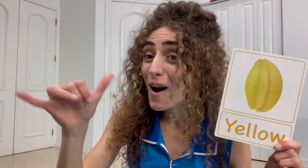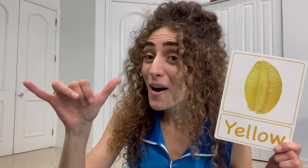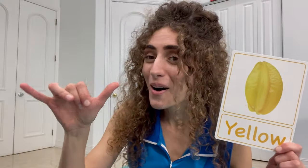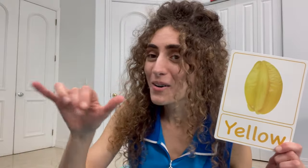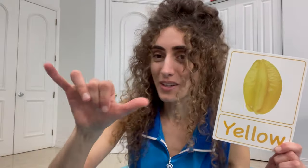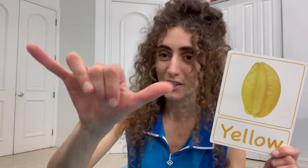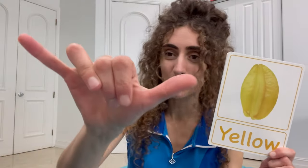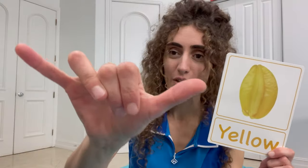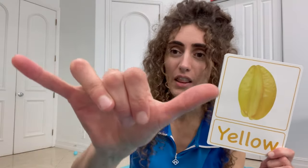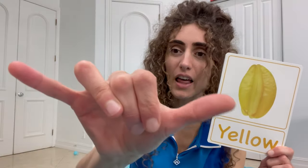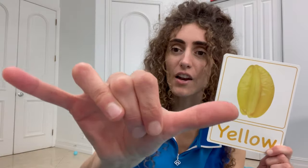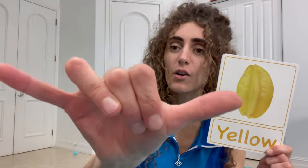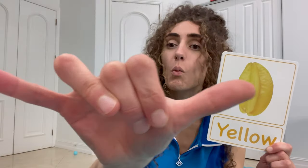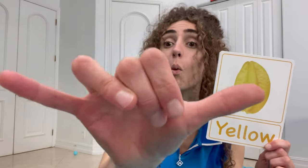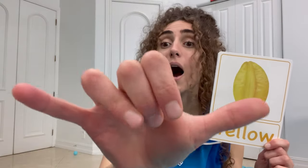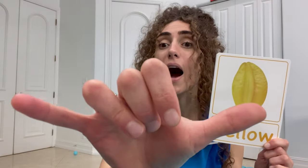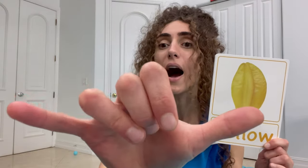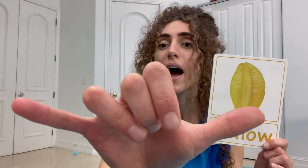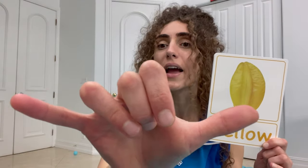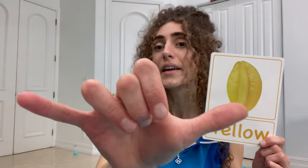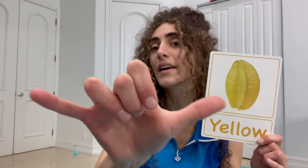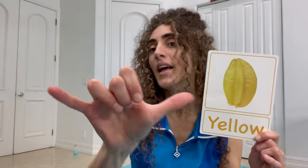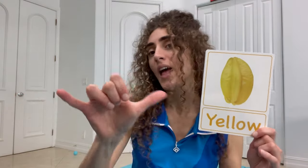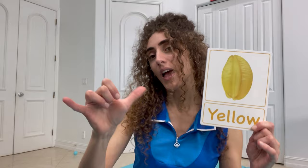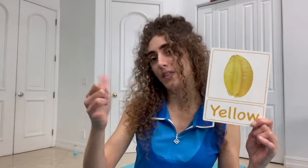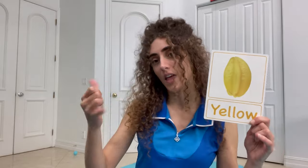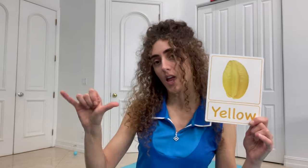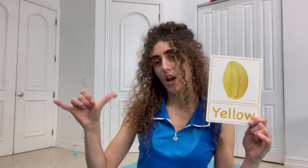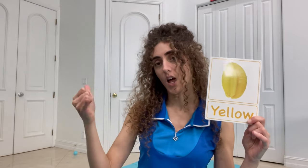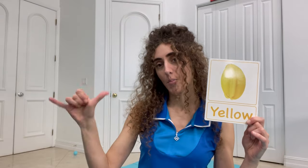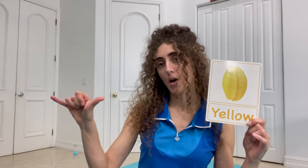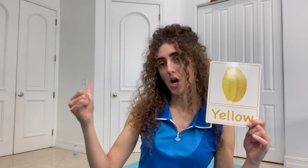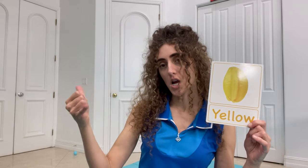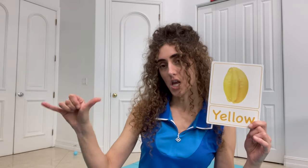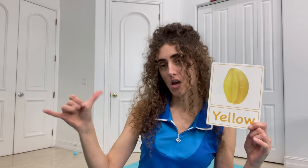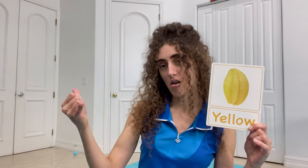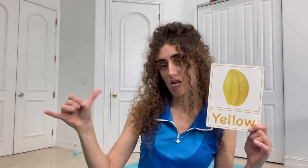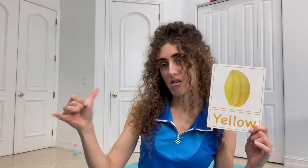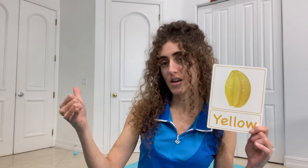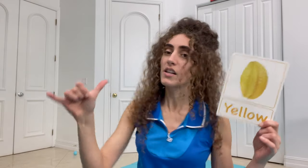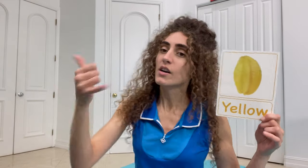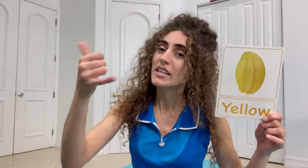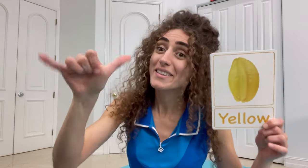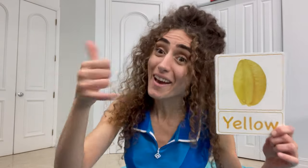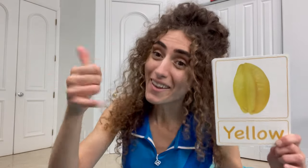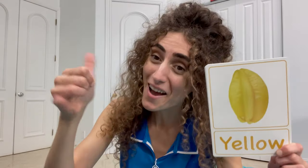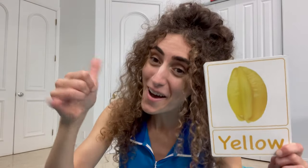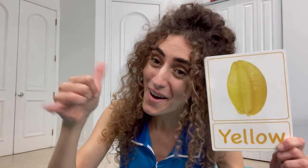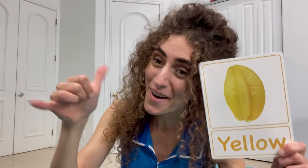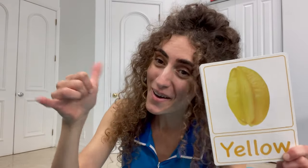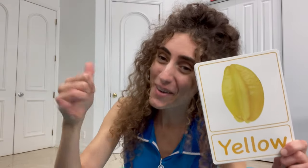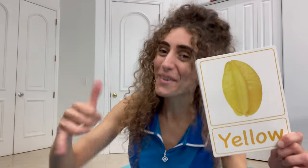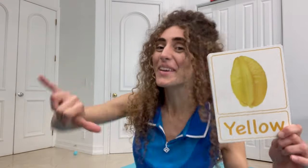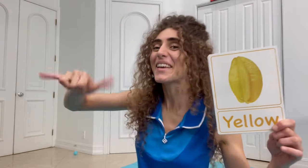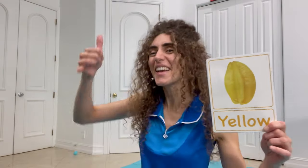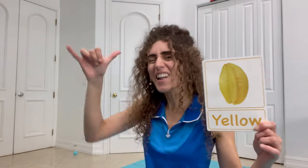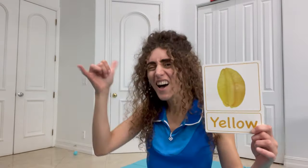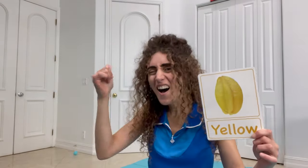Yellow! Can you do the letter Y? And then party on. Yellow!